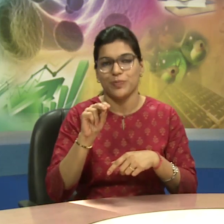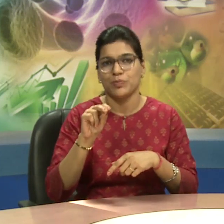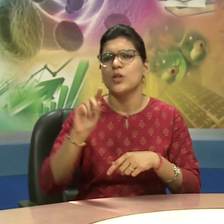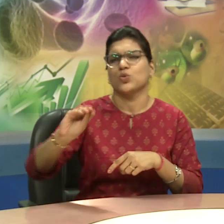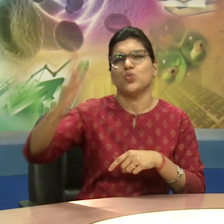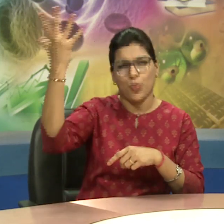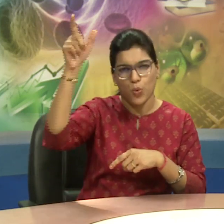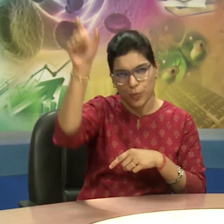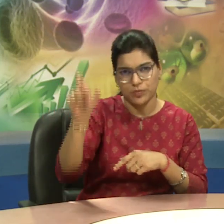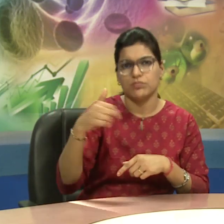are the